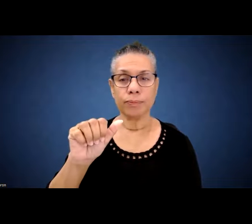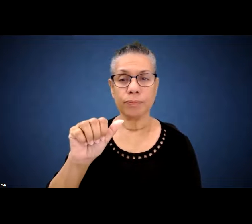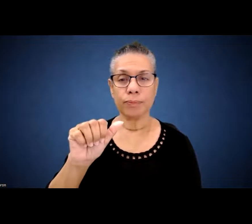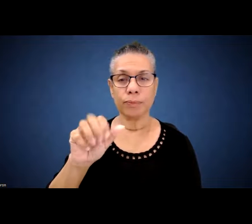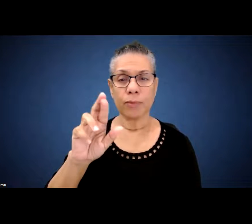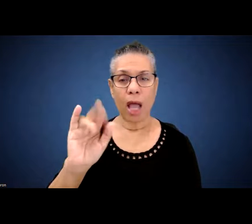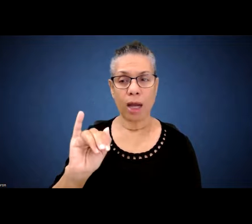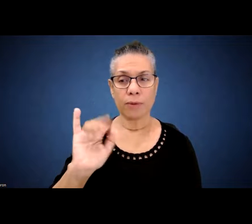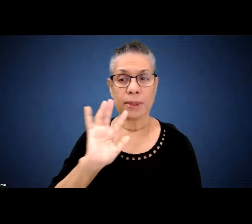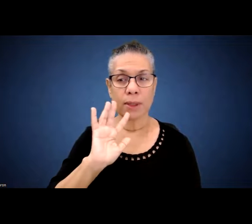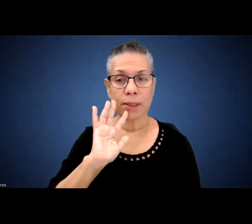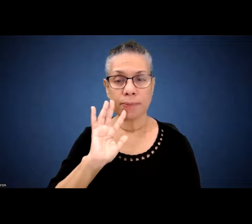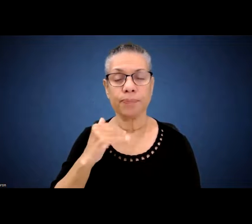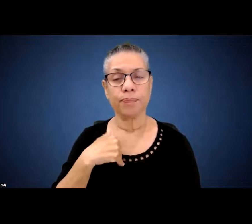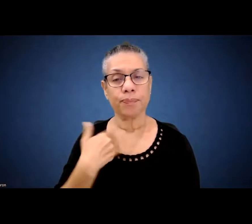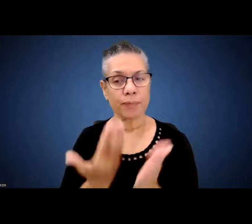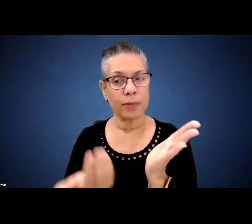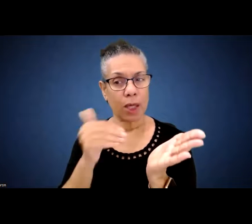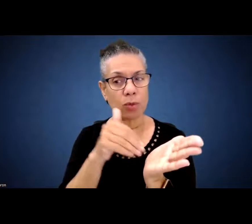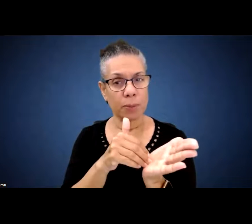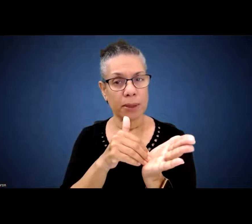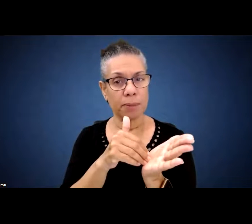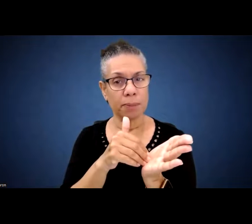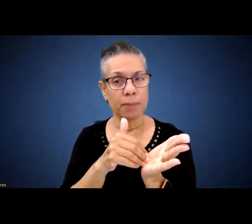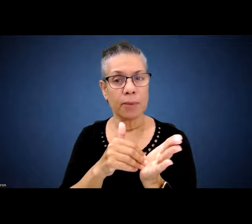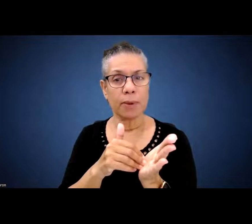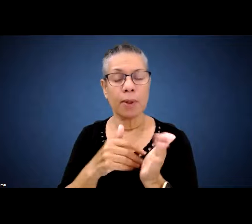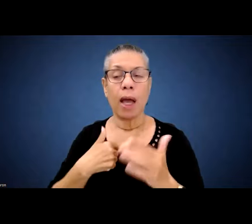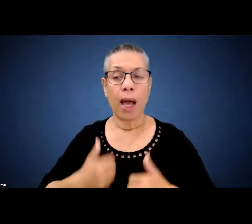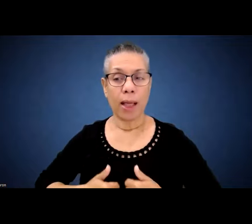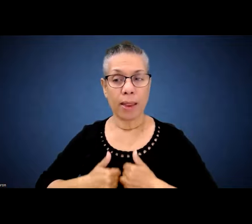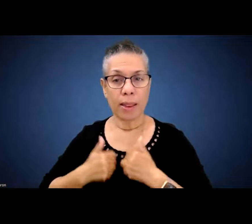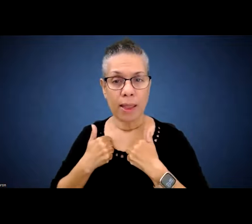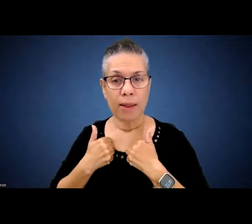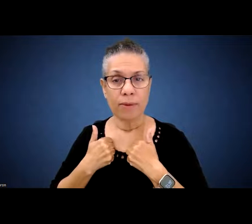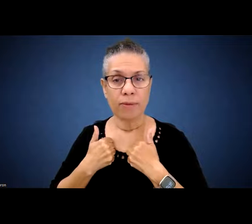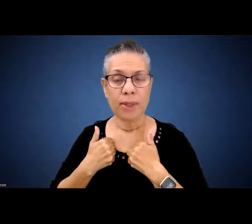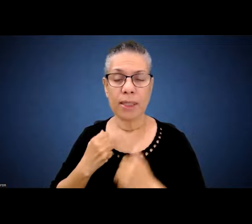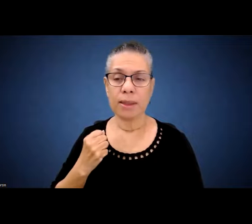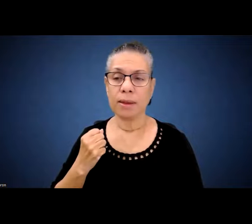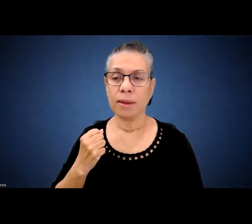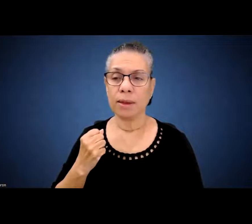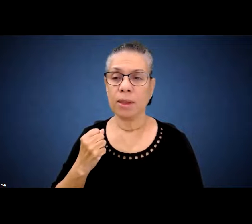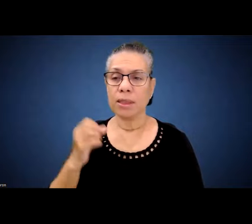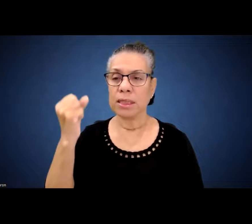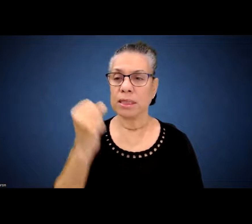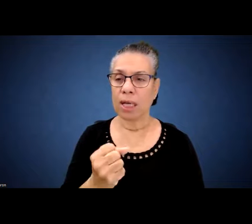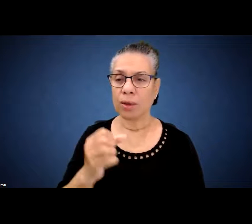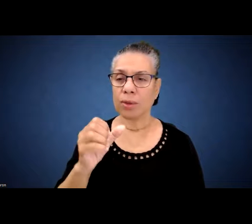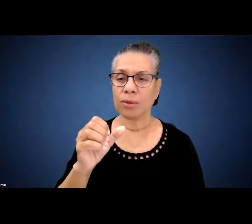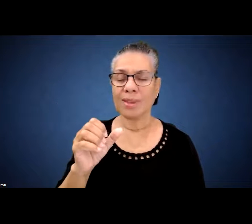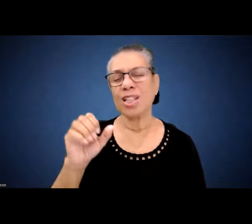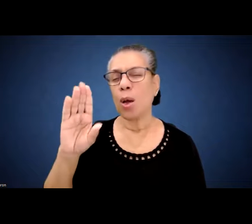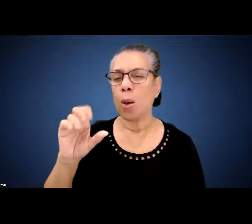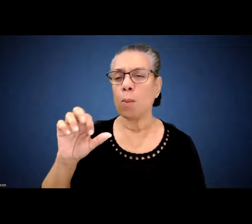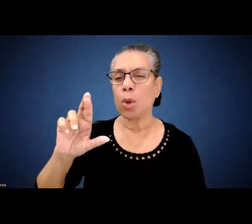Yeah, I guess I'll restate it. I'm just, there's many, I live out in South Egremont, which is near Great Barrington out in the Berkshires, you